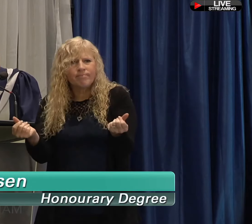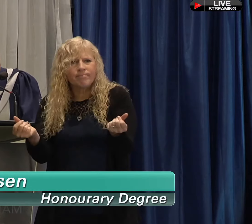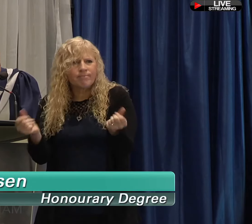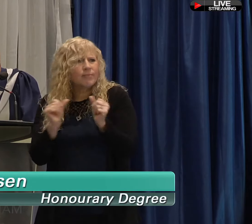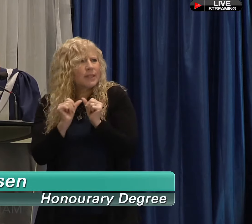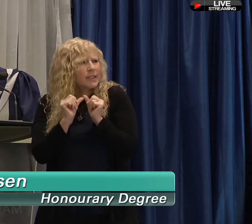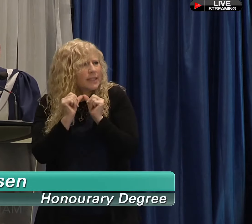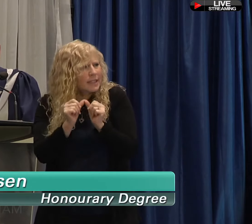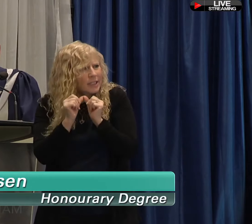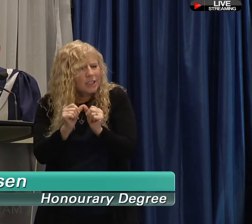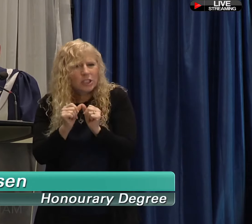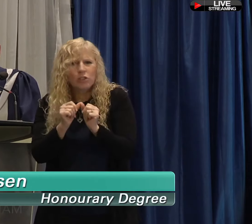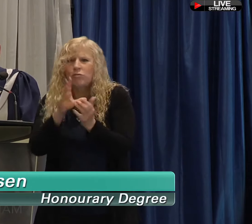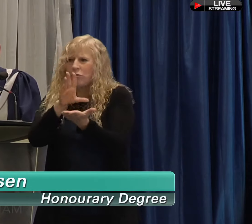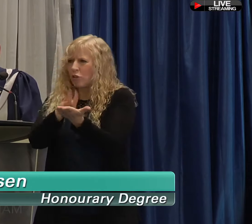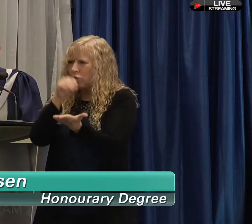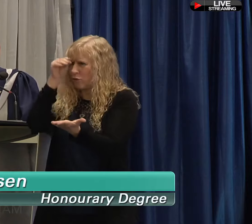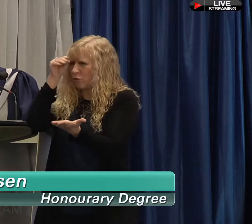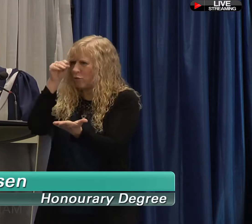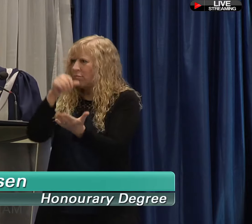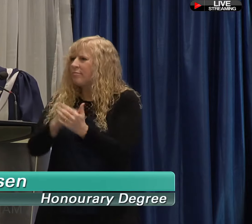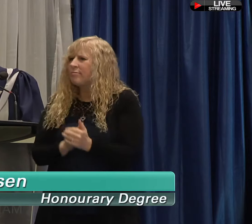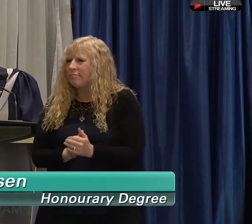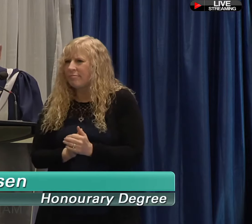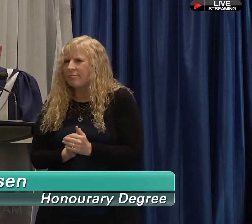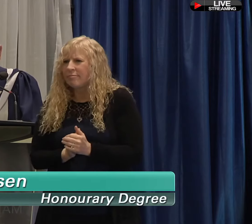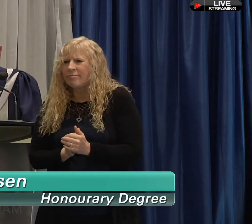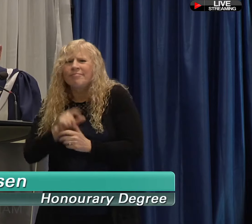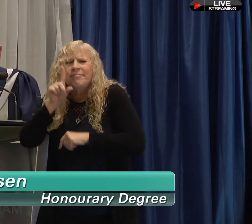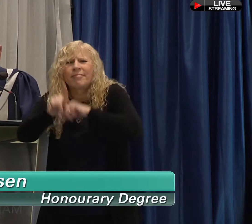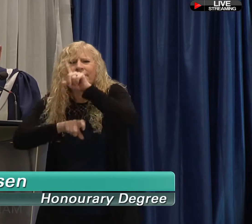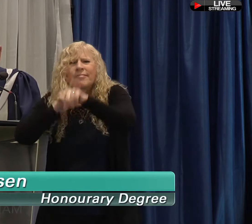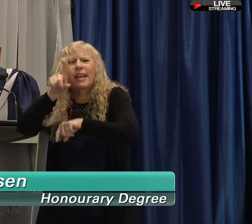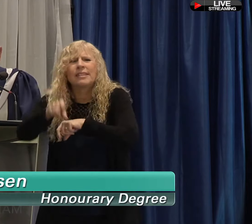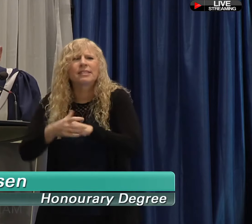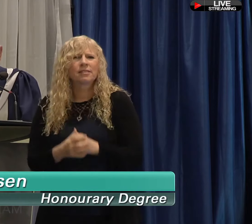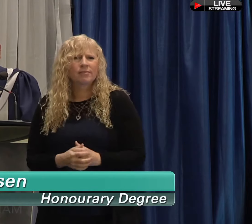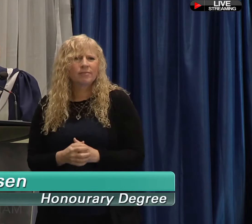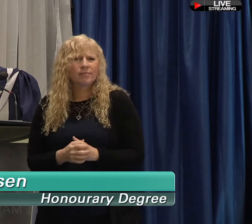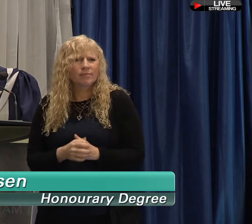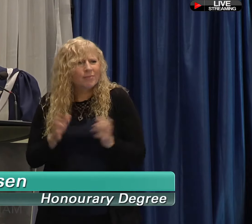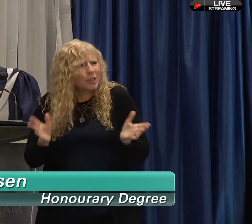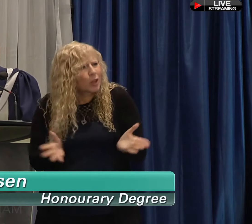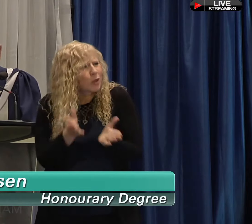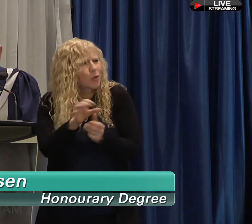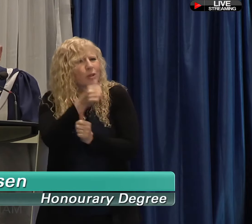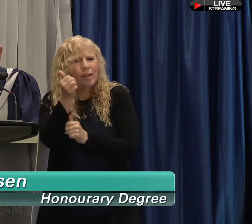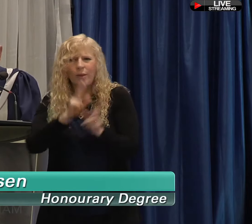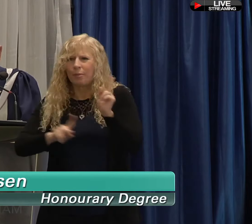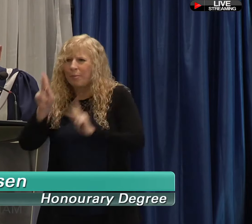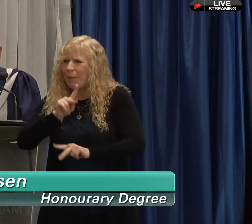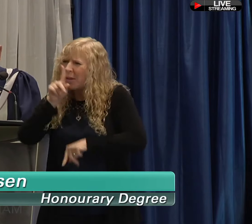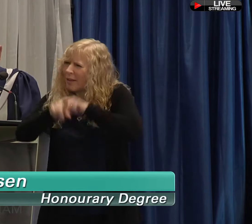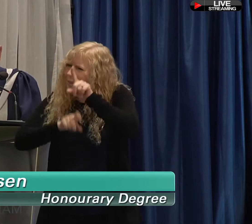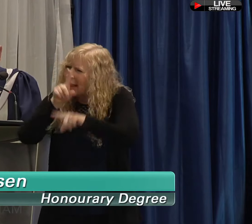Continue to educate yourself. Ask questions. Encourage others to ask